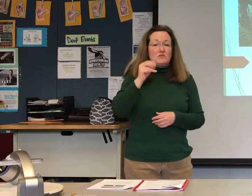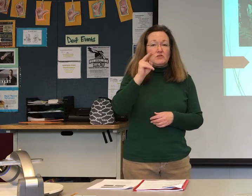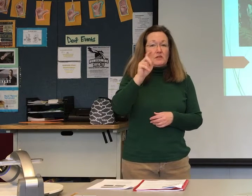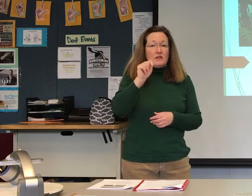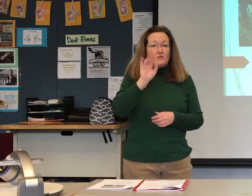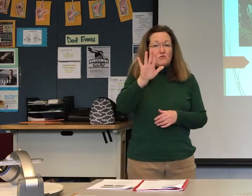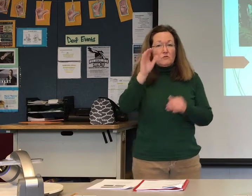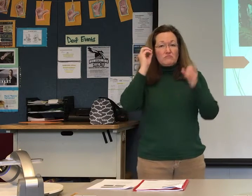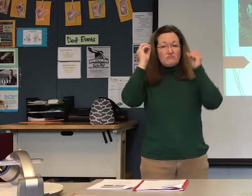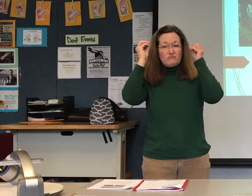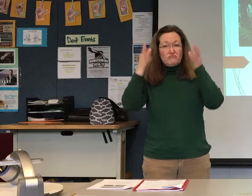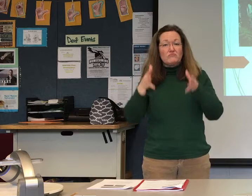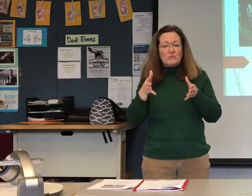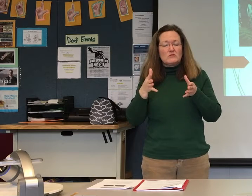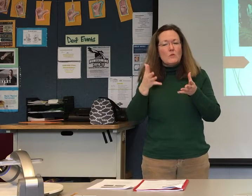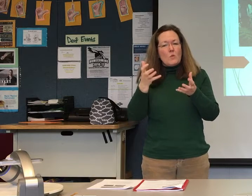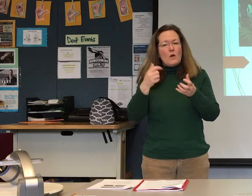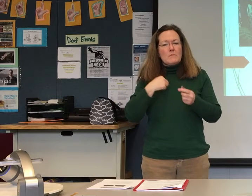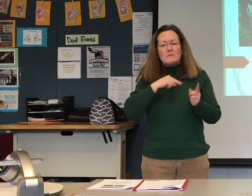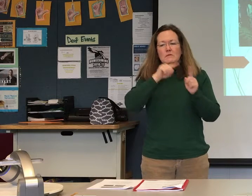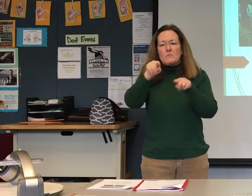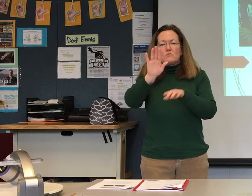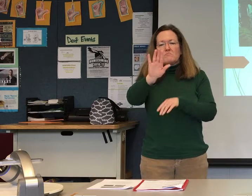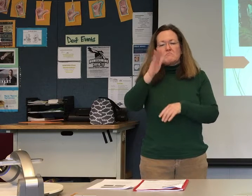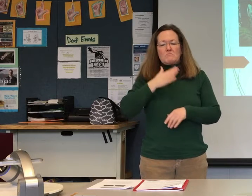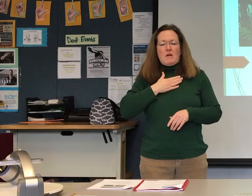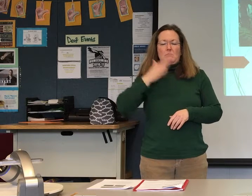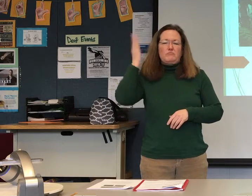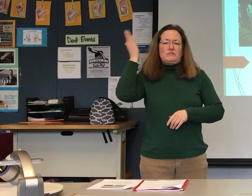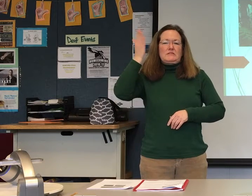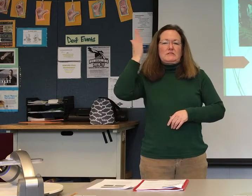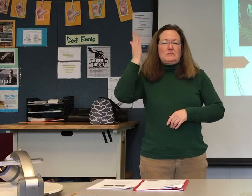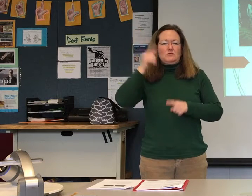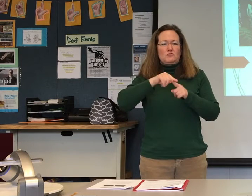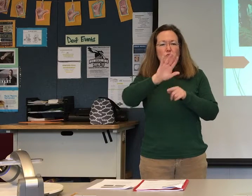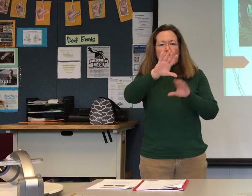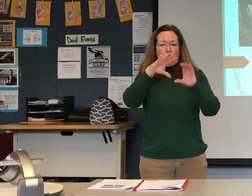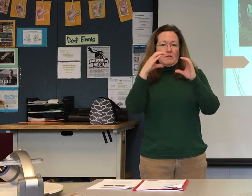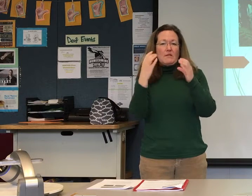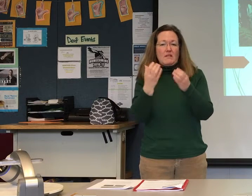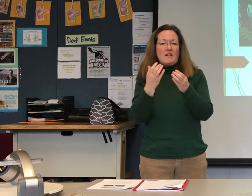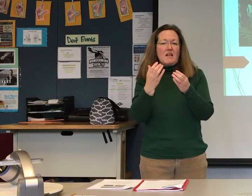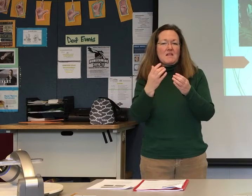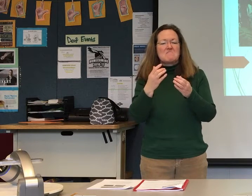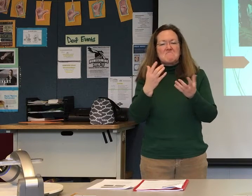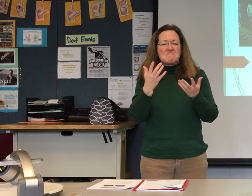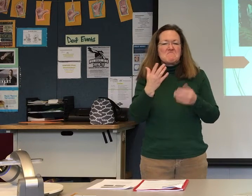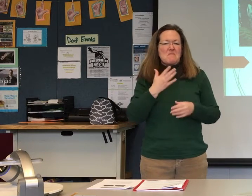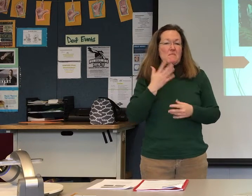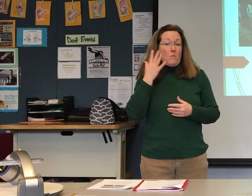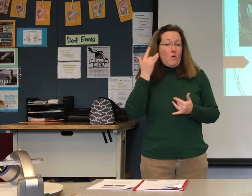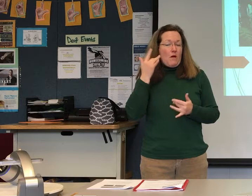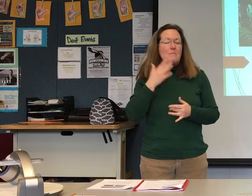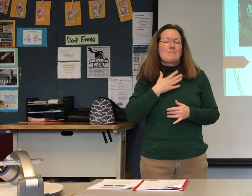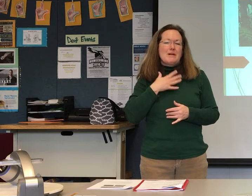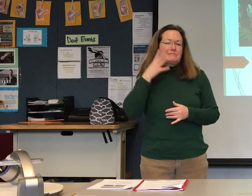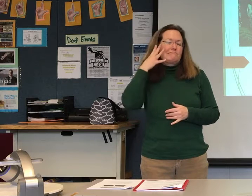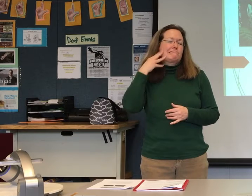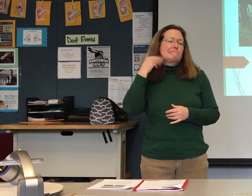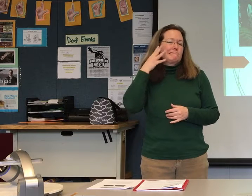I'm a teacher here at IUPUI, and I gave this presentation to your class a while ago. I gave this